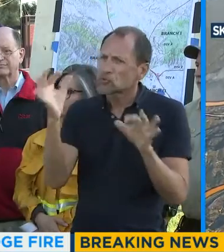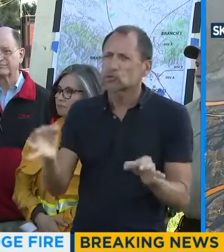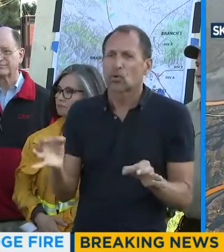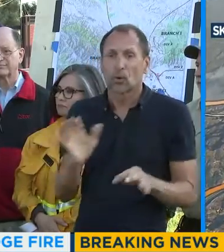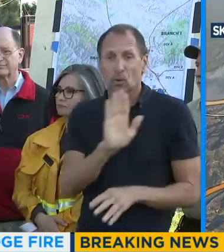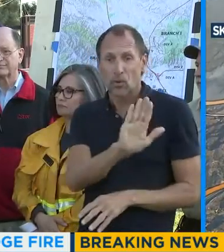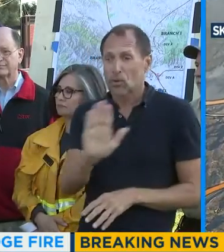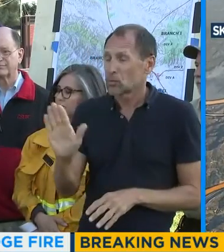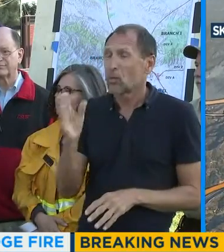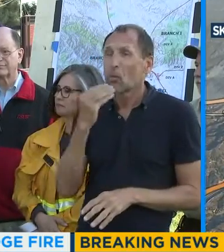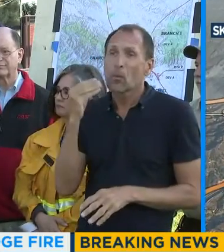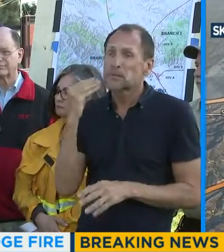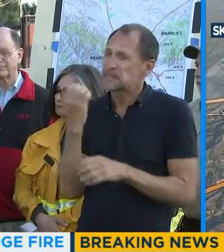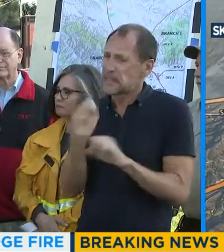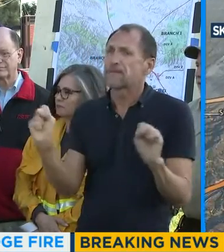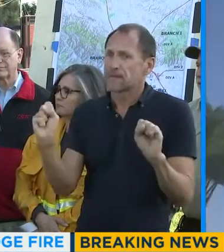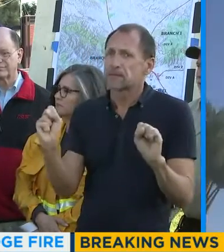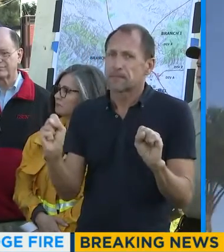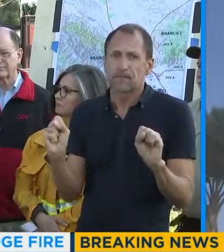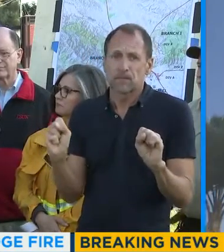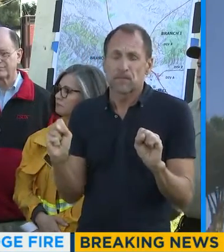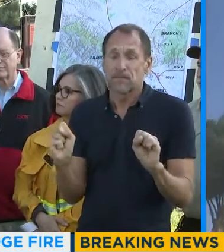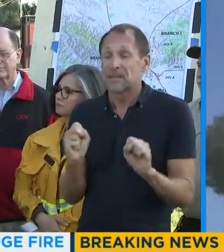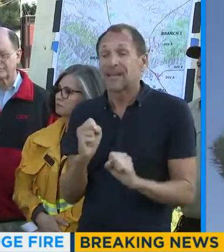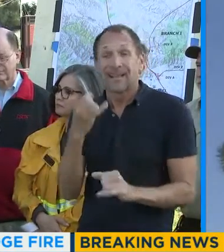these residences remain.